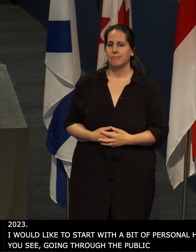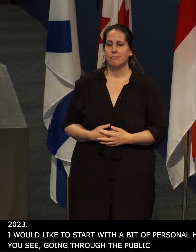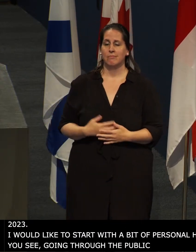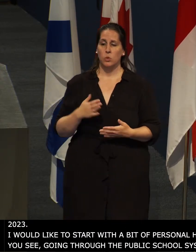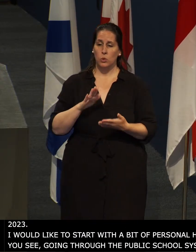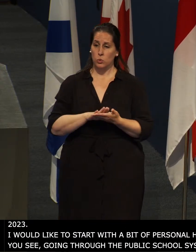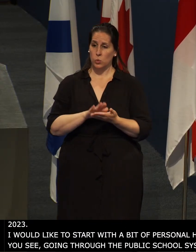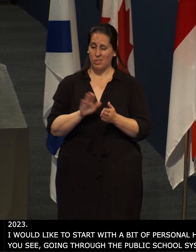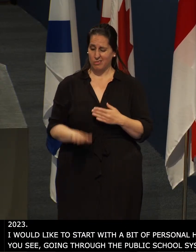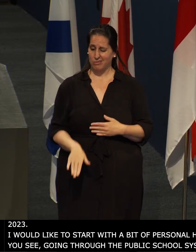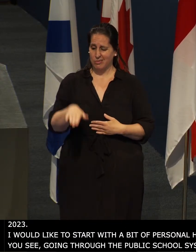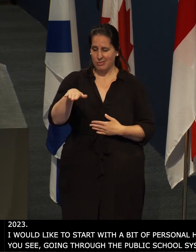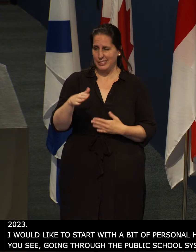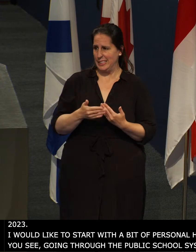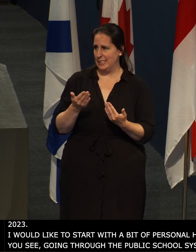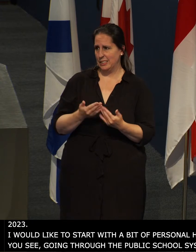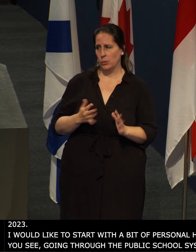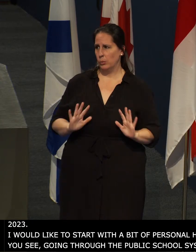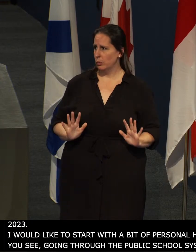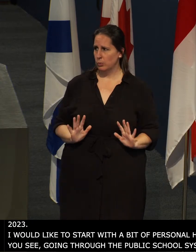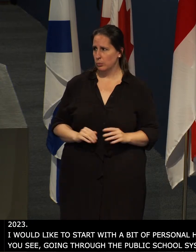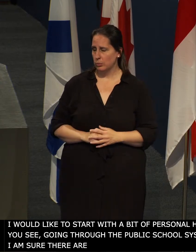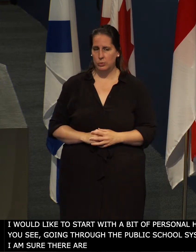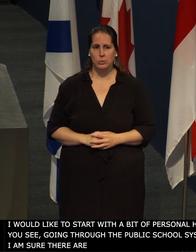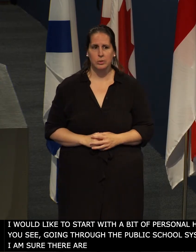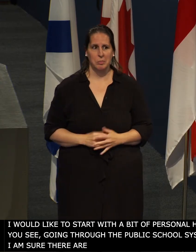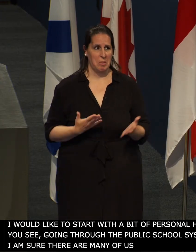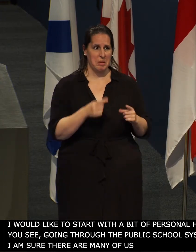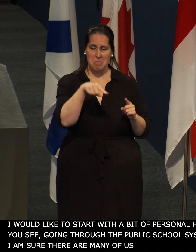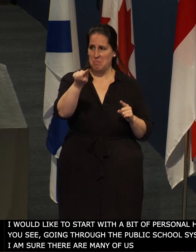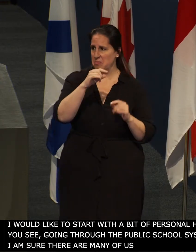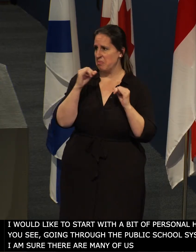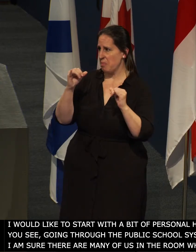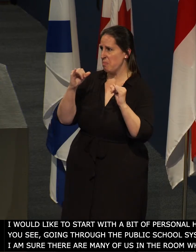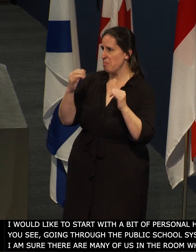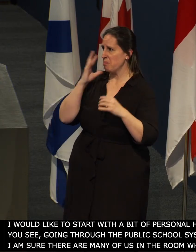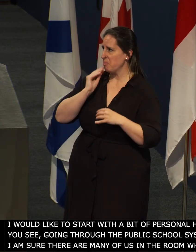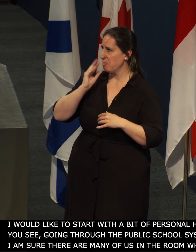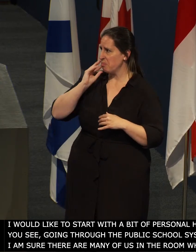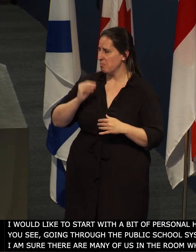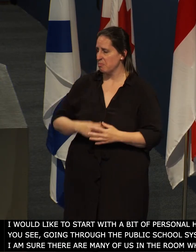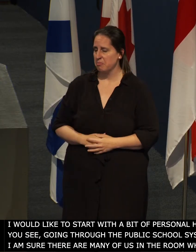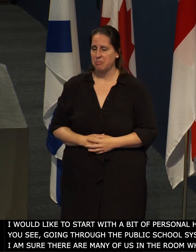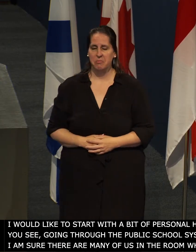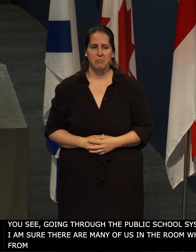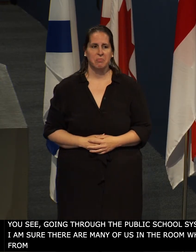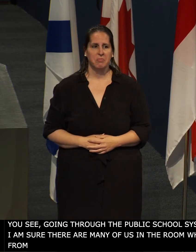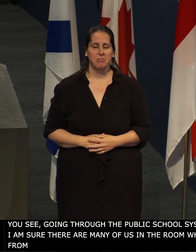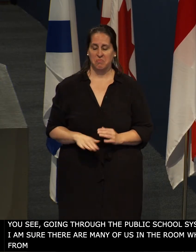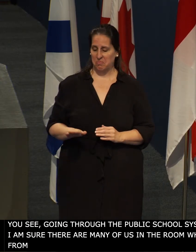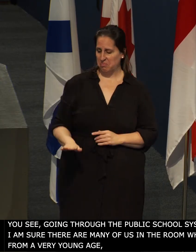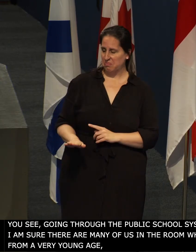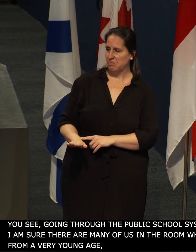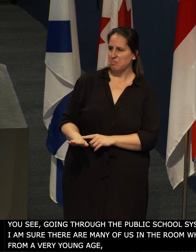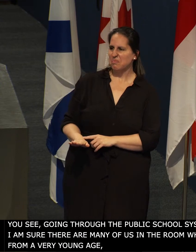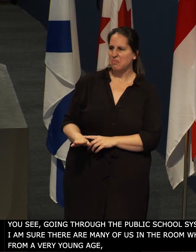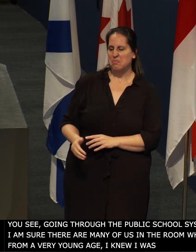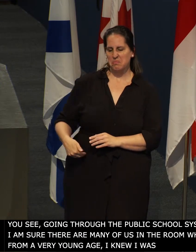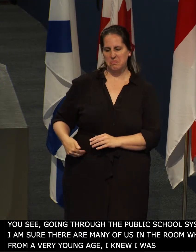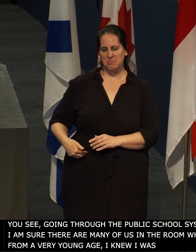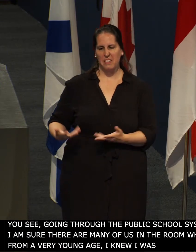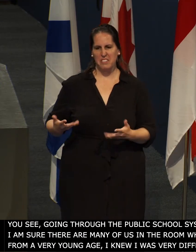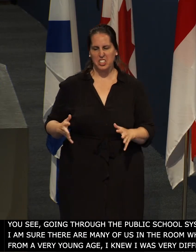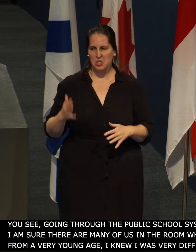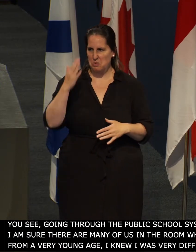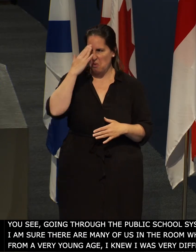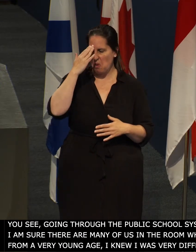for me. I'm sure there are many of us in the room who could say the same. From a very young age, I knew I was very different. The body I